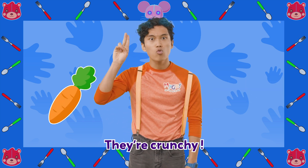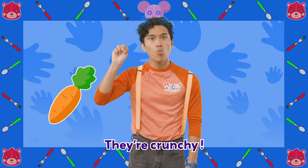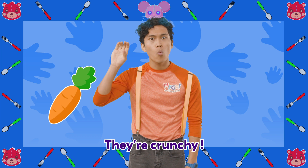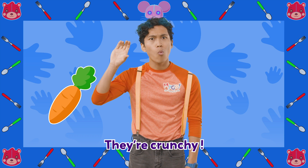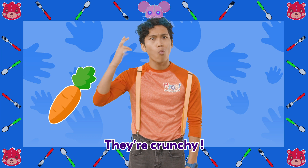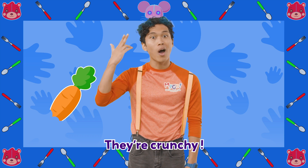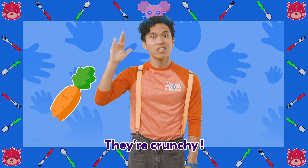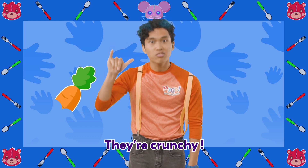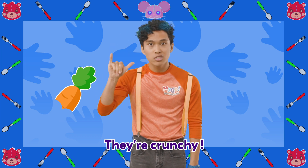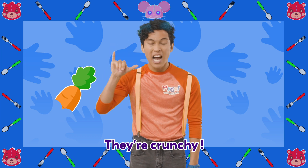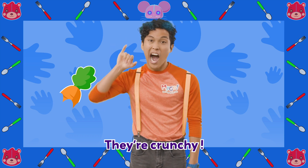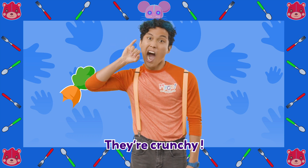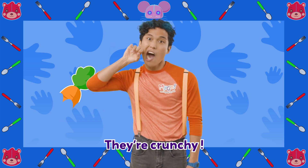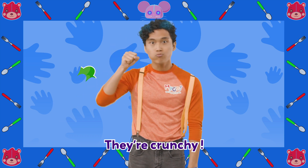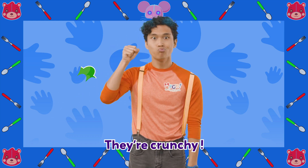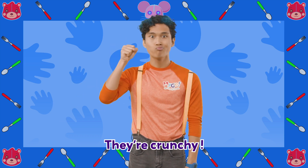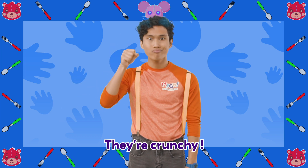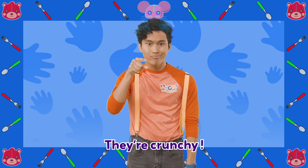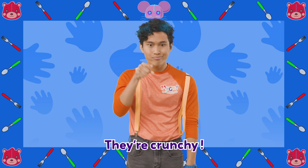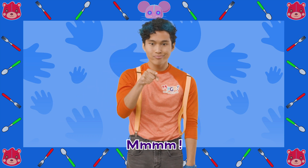They're crunchy.